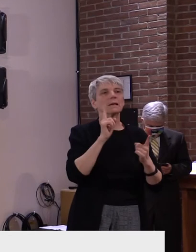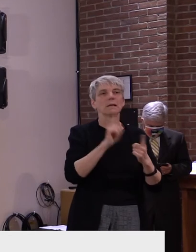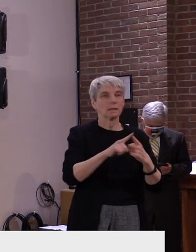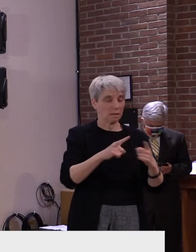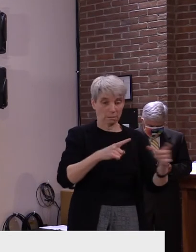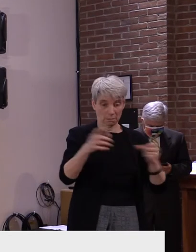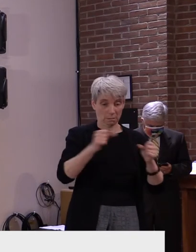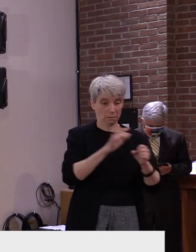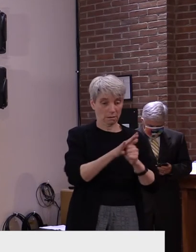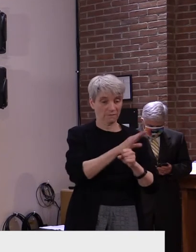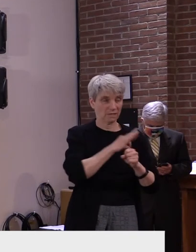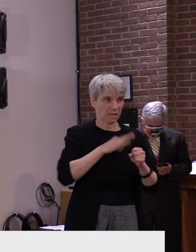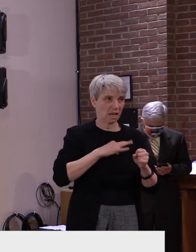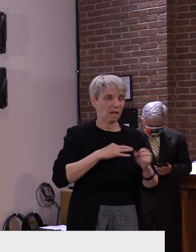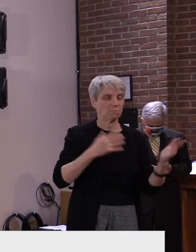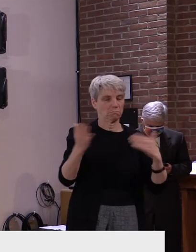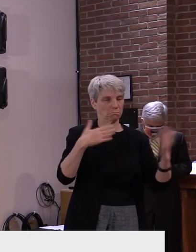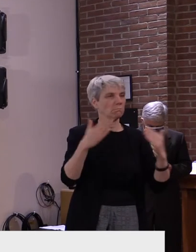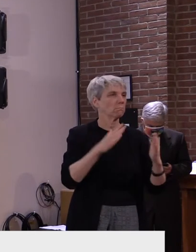down